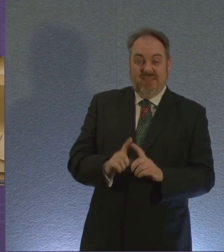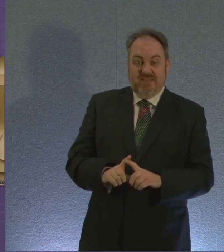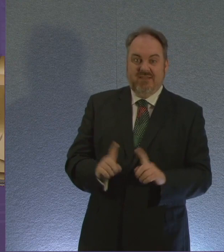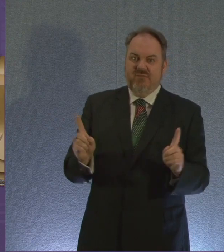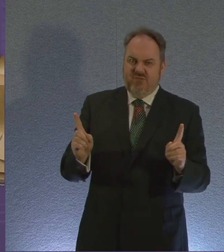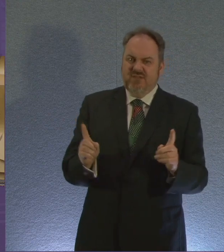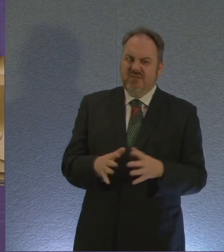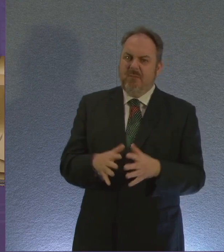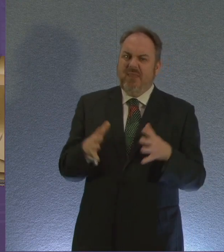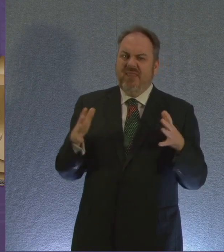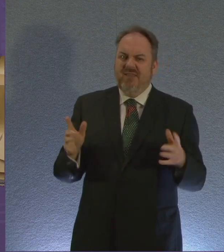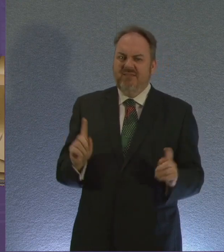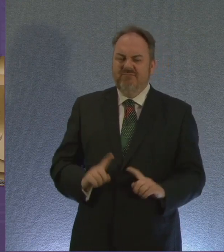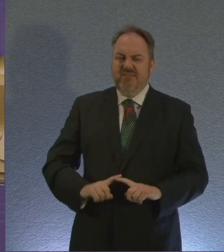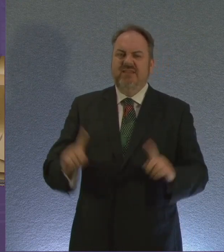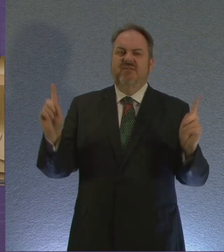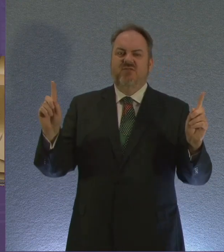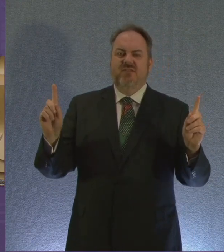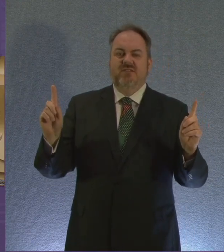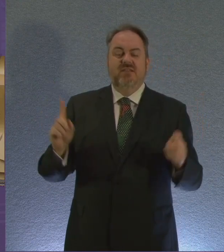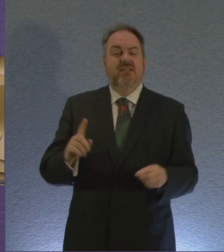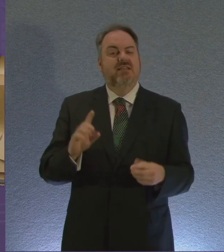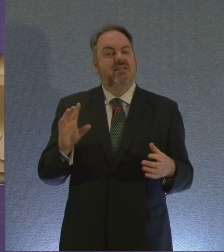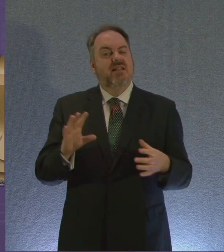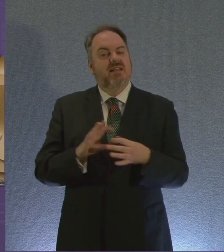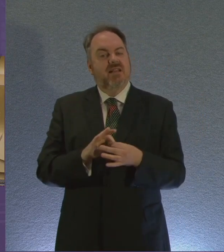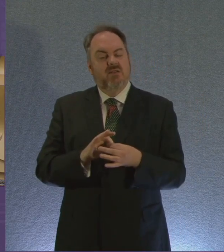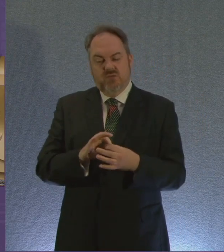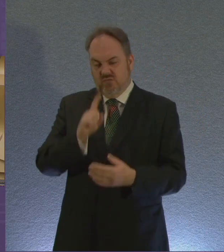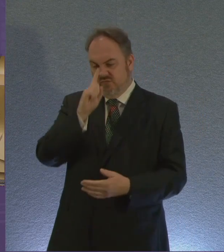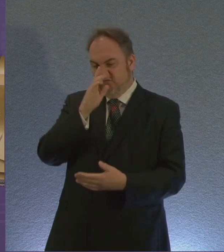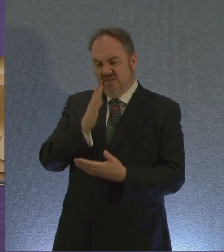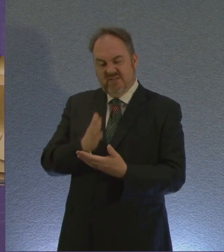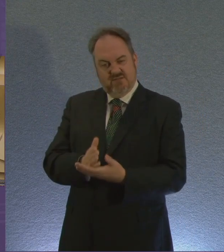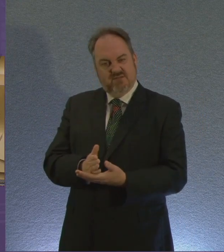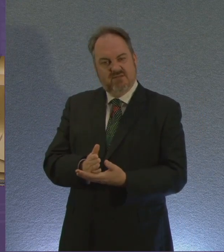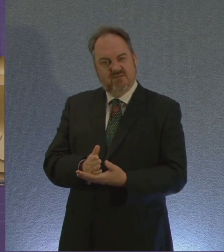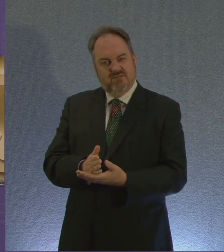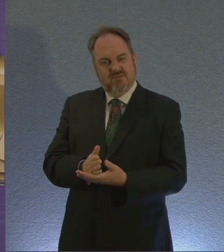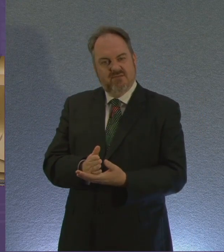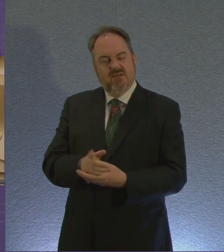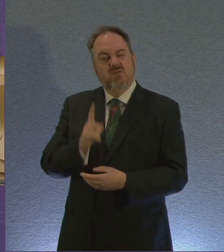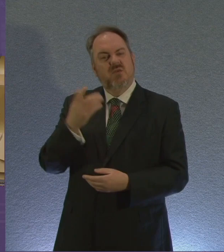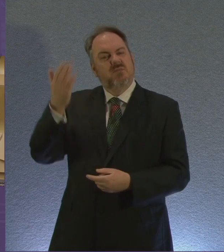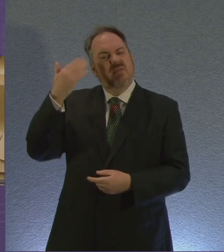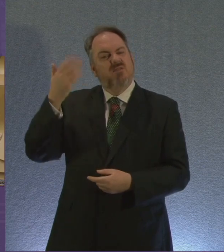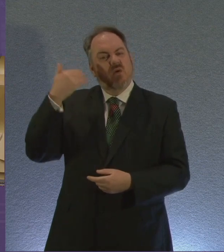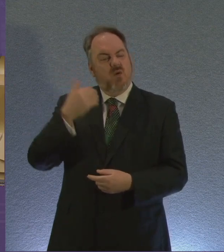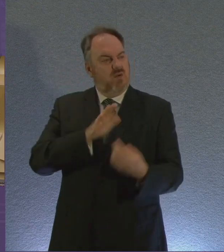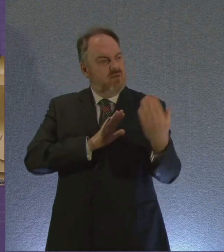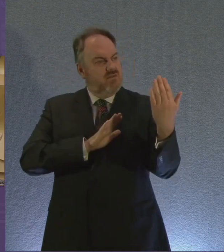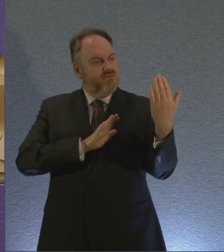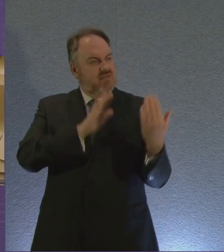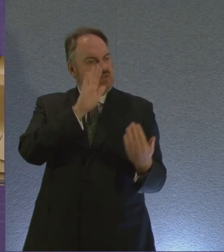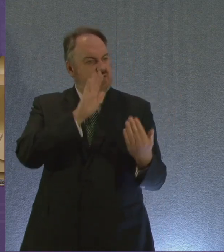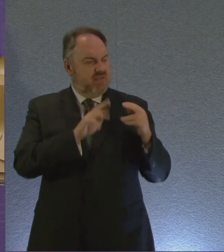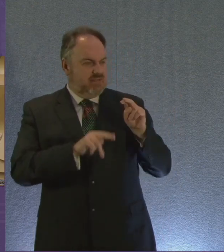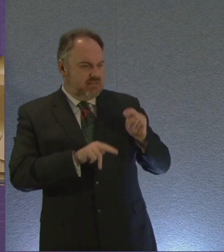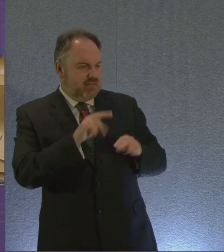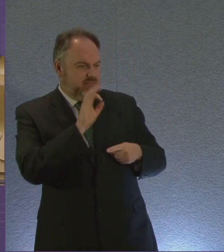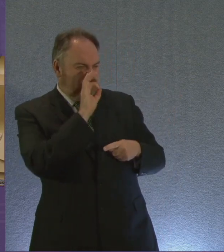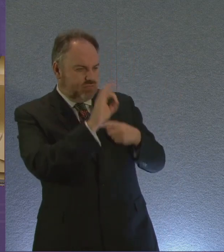in my statement, this is based on trust. So, for example, currently you will go to a face-to-face assessment. You will